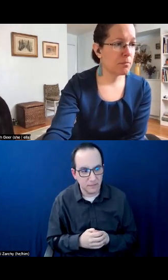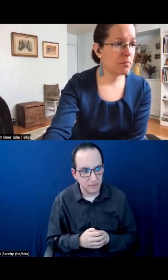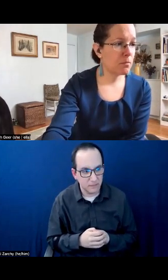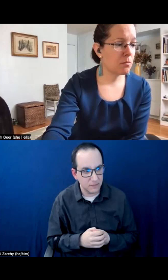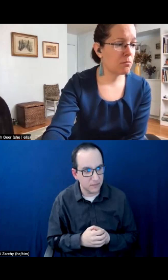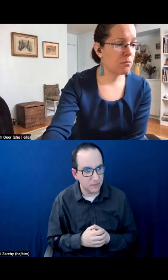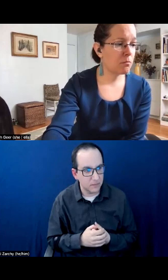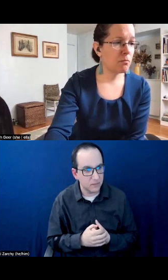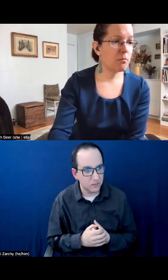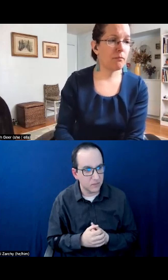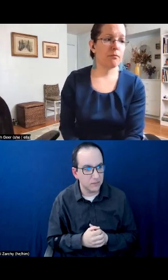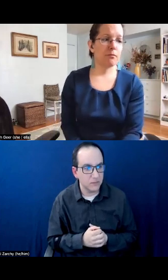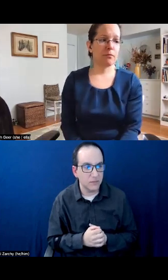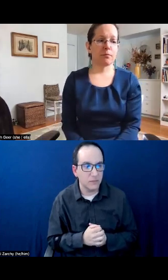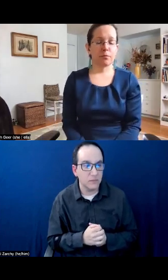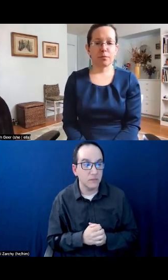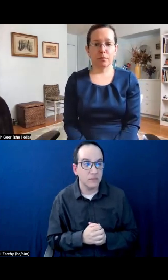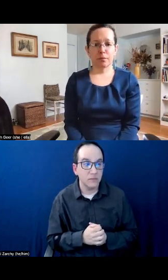assess it and send it back to you.